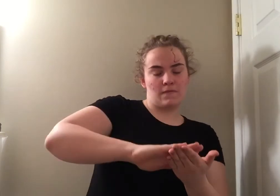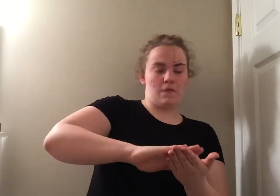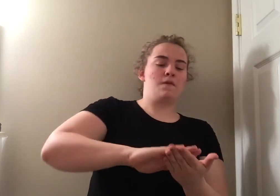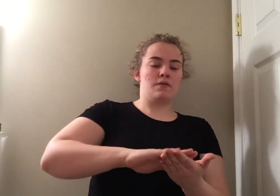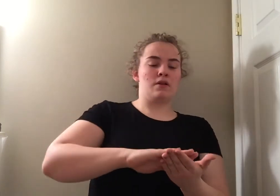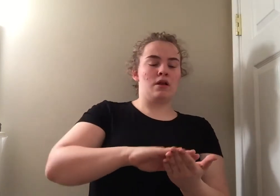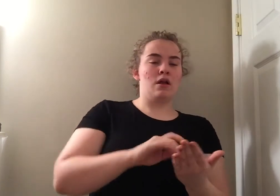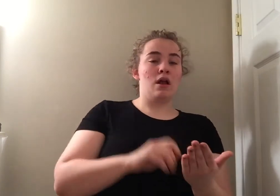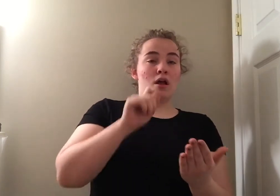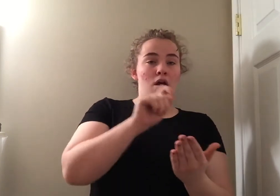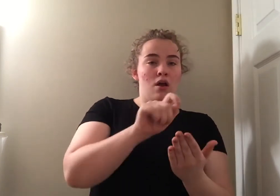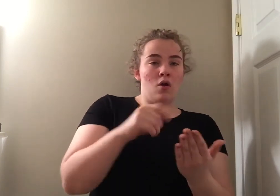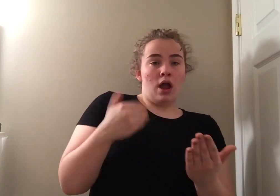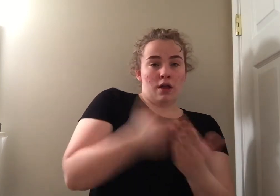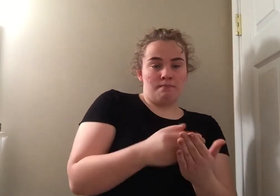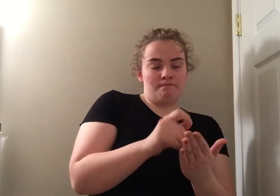back. Write your evidence there.